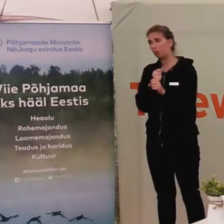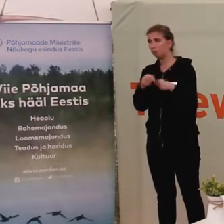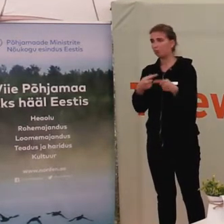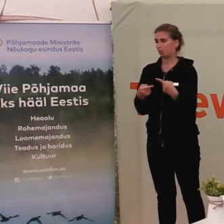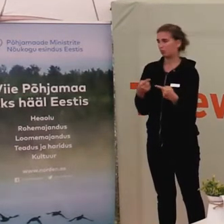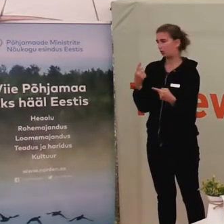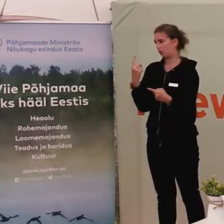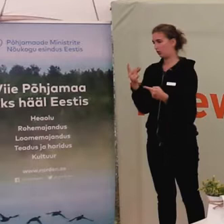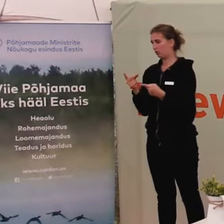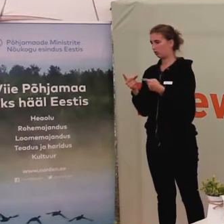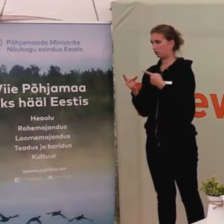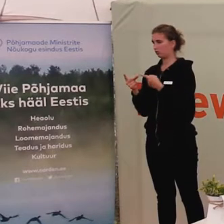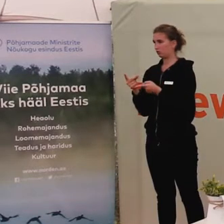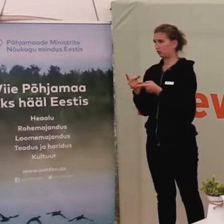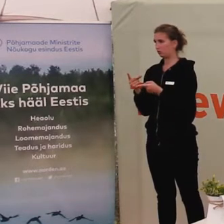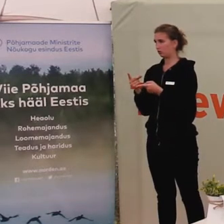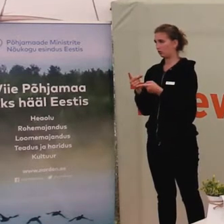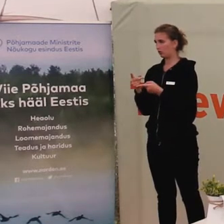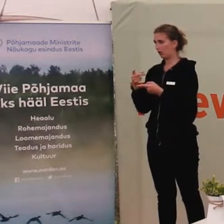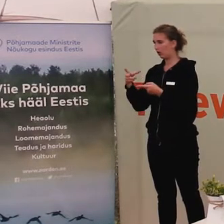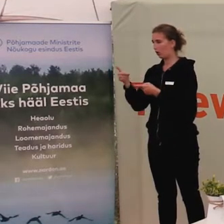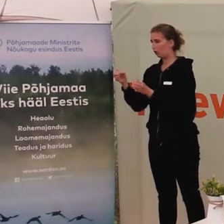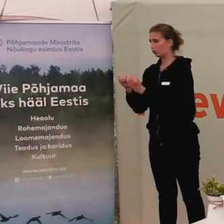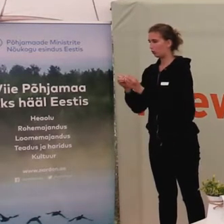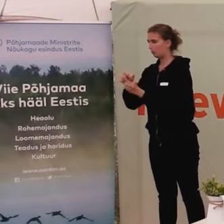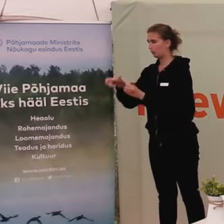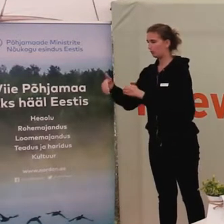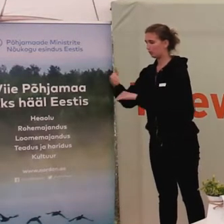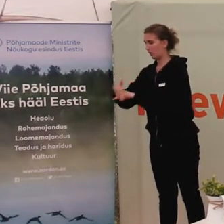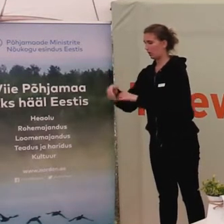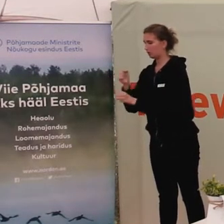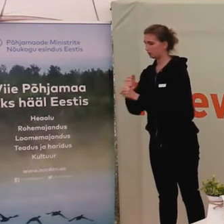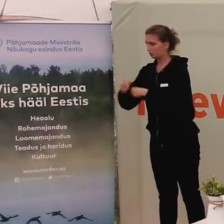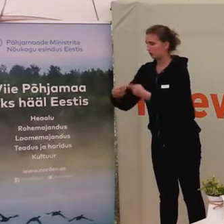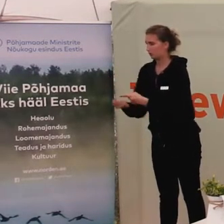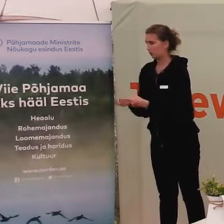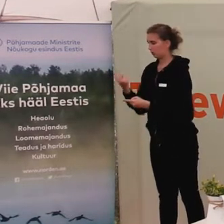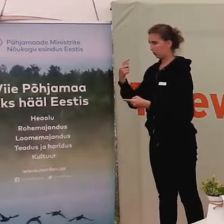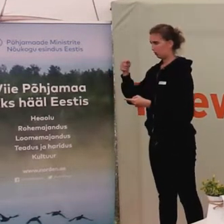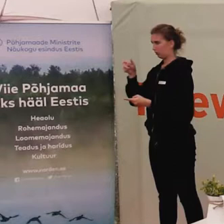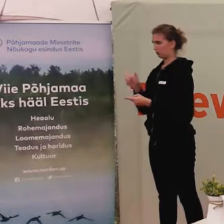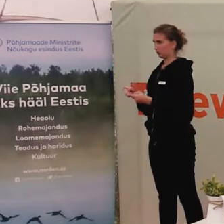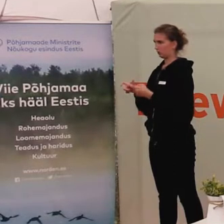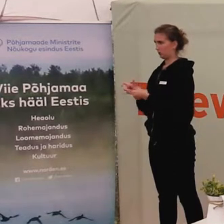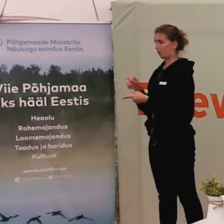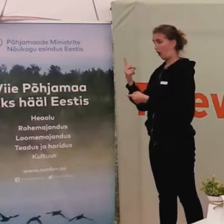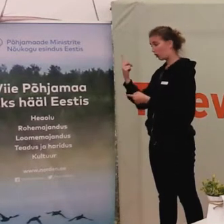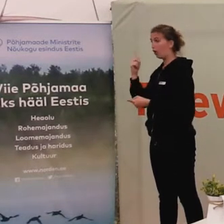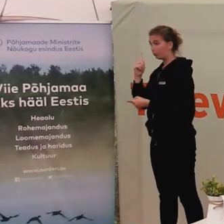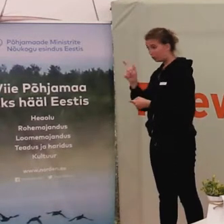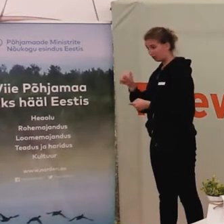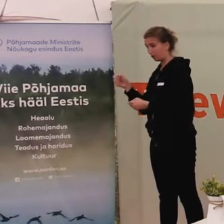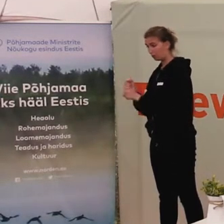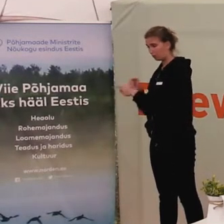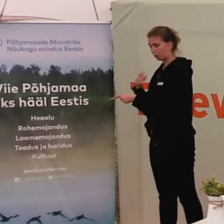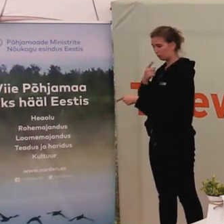is doing the job of 10 people, and then we hire one person, we can say that, well, we still have people and it's